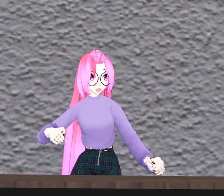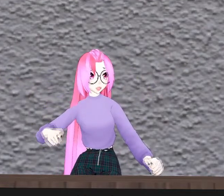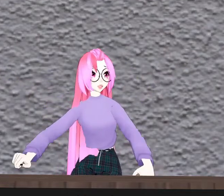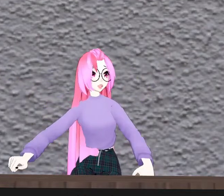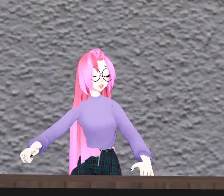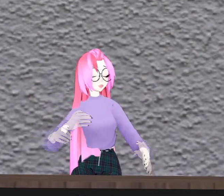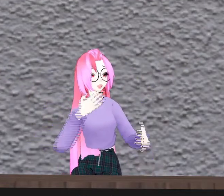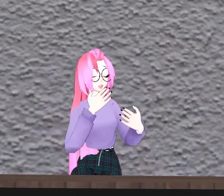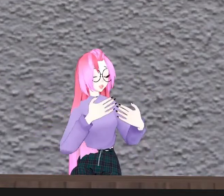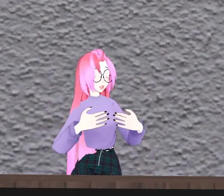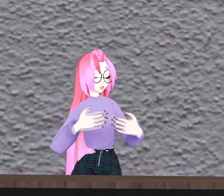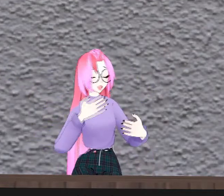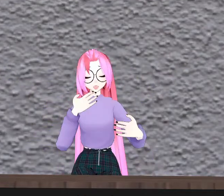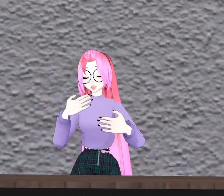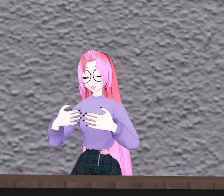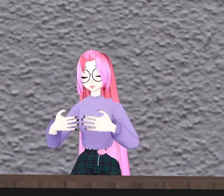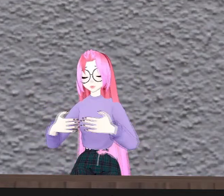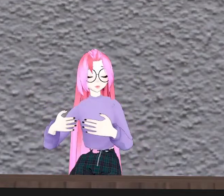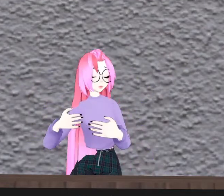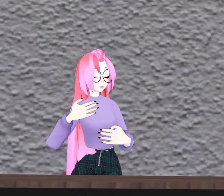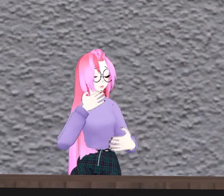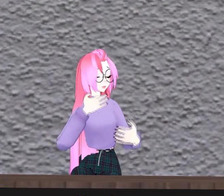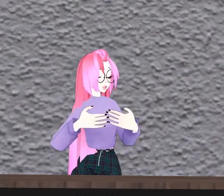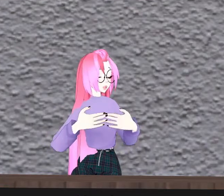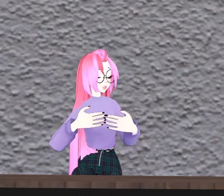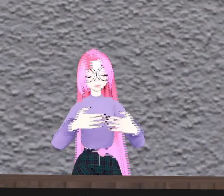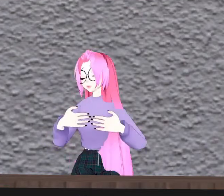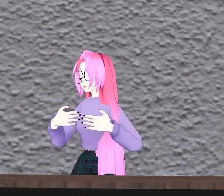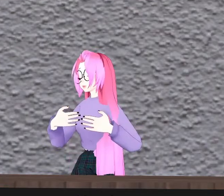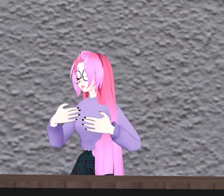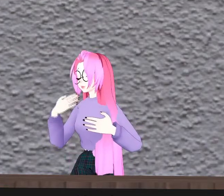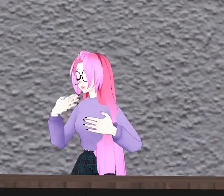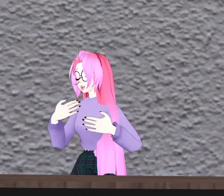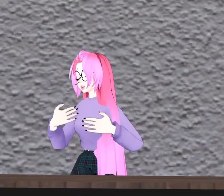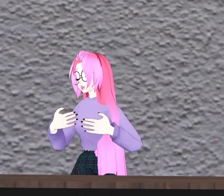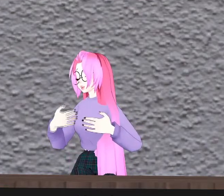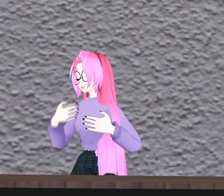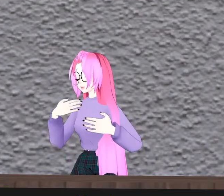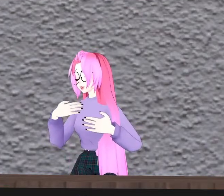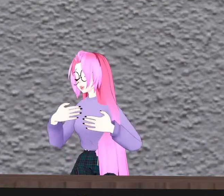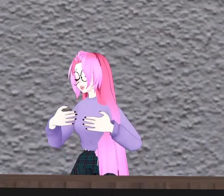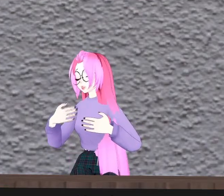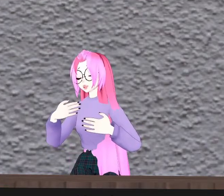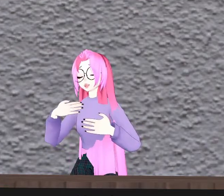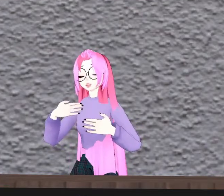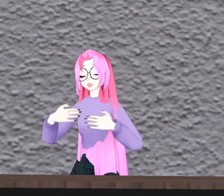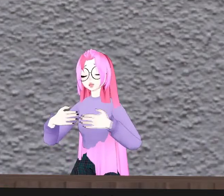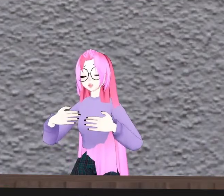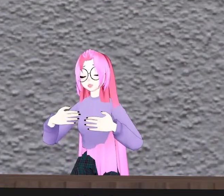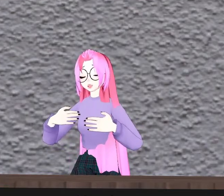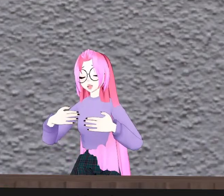Get some space over You're good? You're good? Yeah. You're good? You're great? You're good? You're so? You're